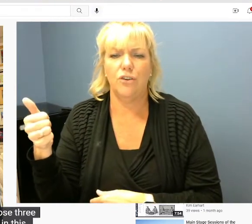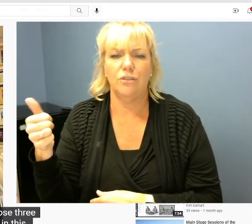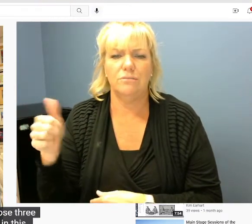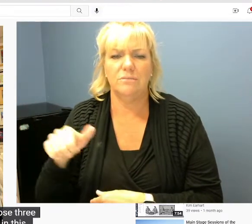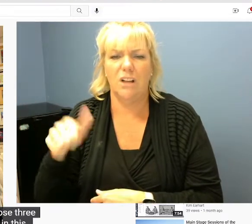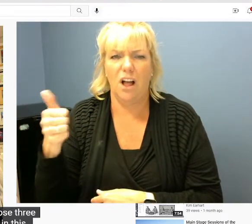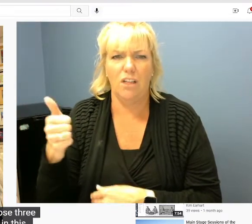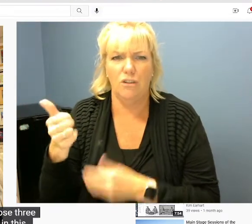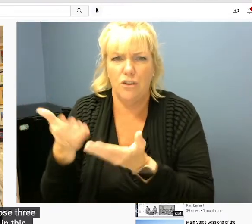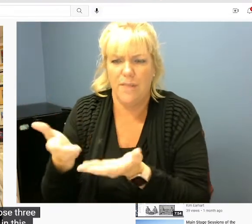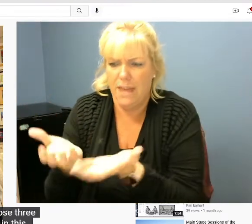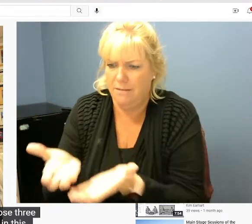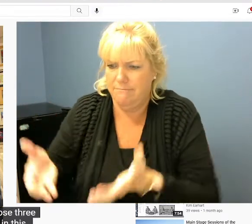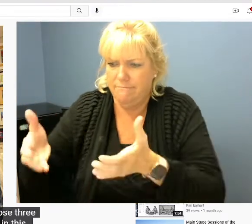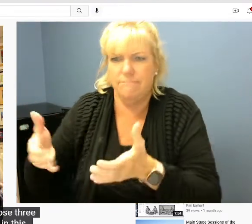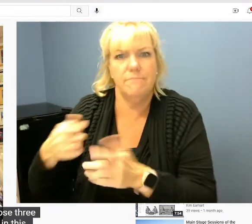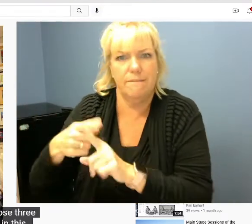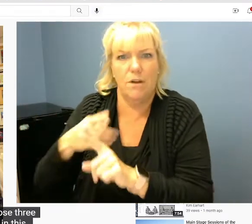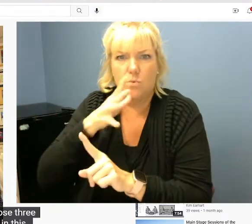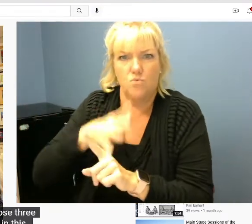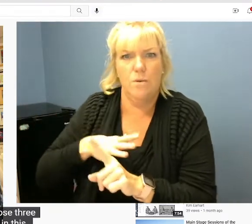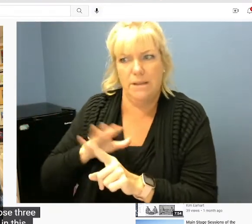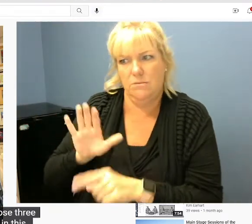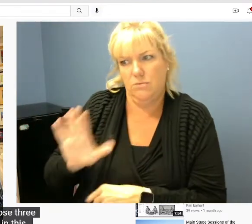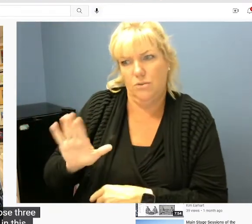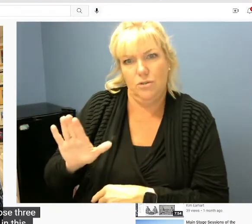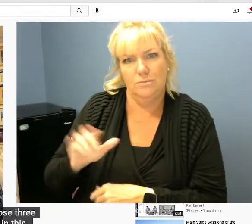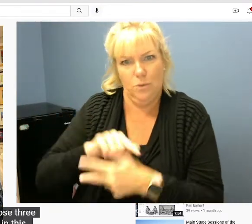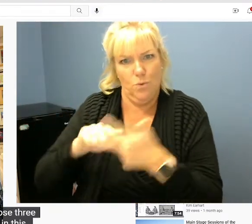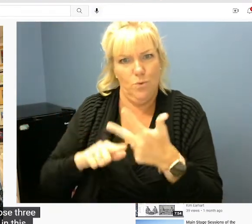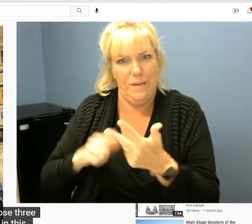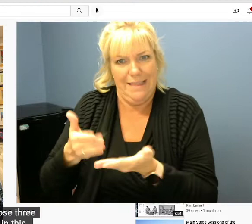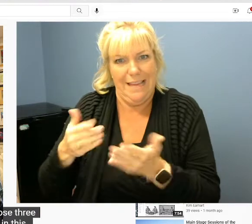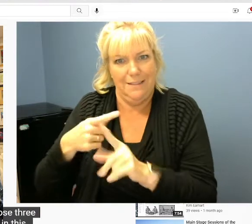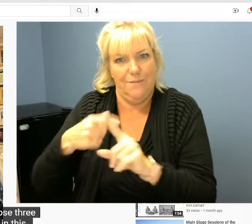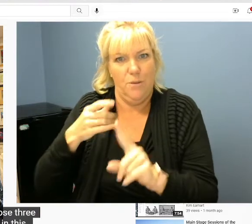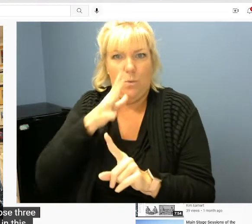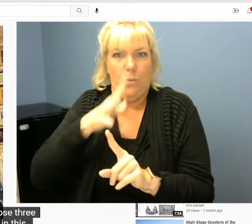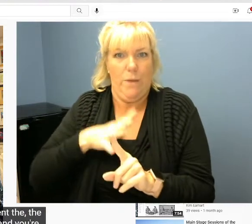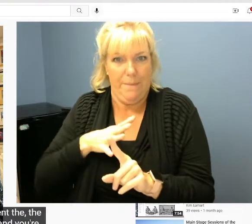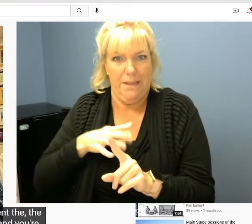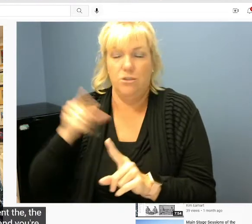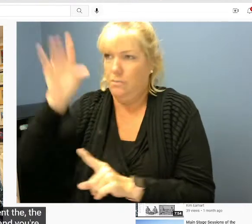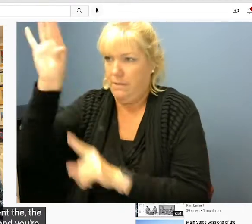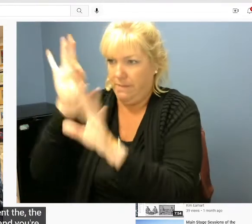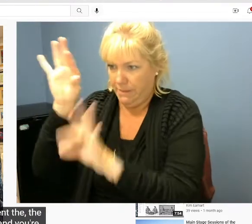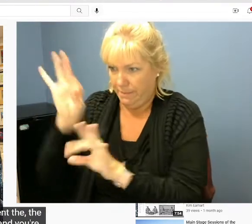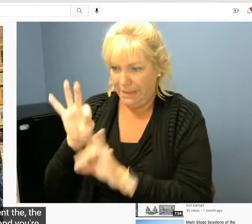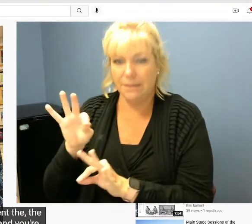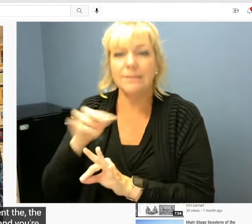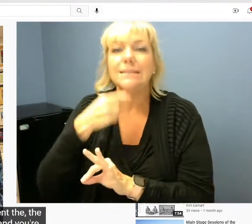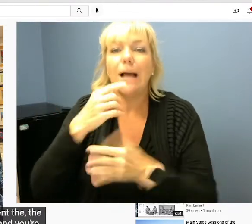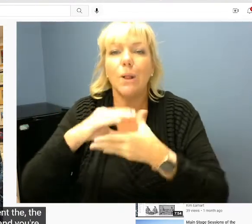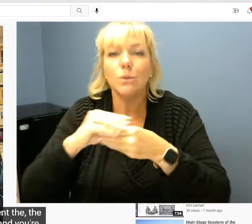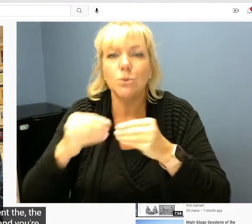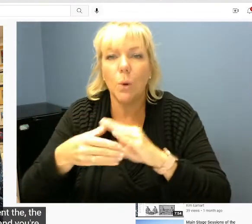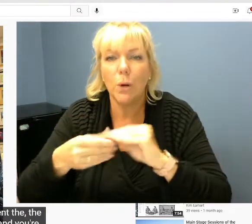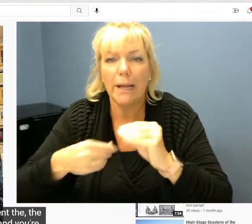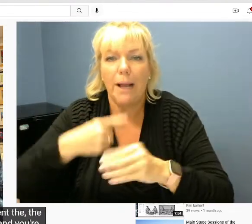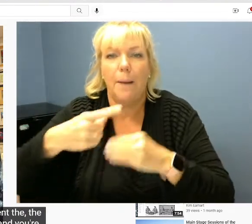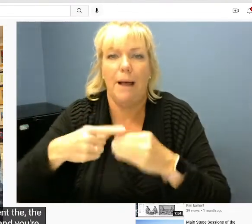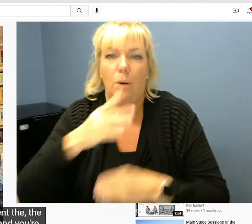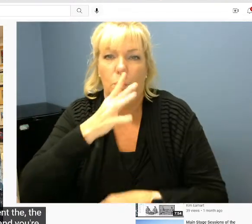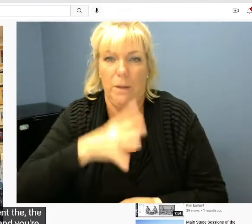Betsy Buckland. So you can pick those three artifacts to tell the story of women in this period, and then you want to